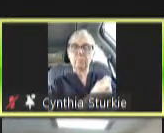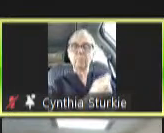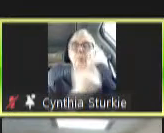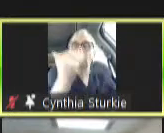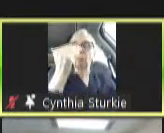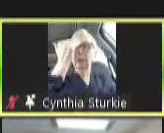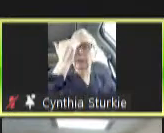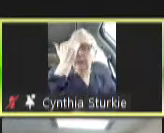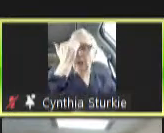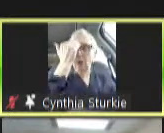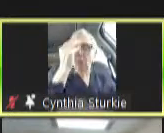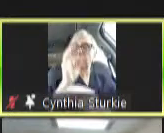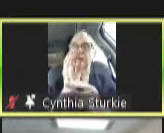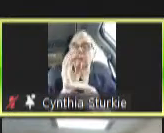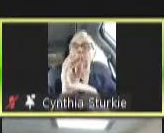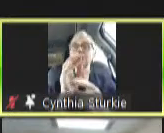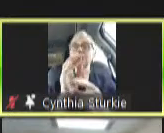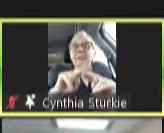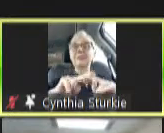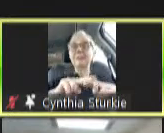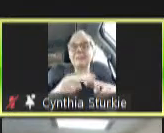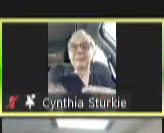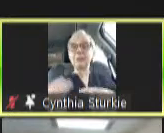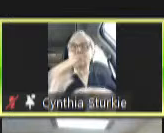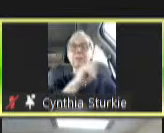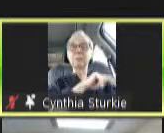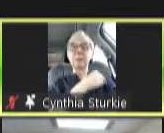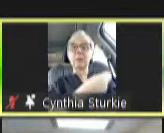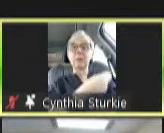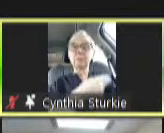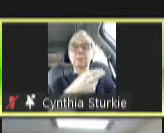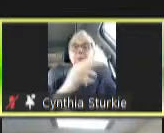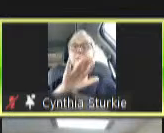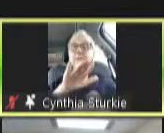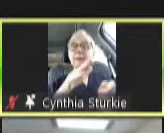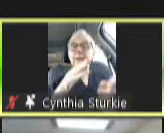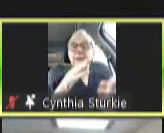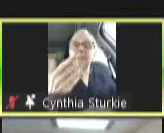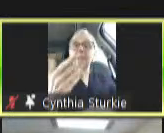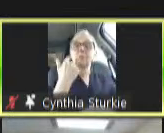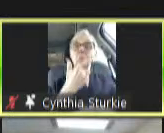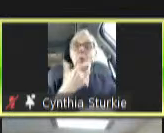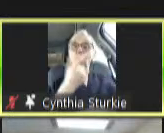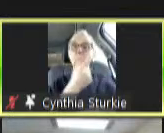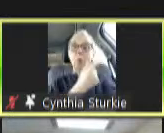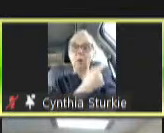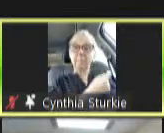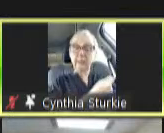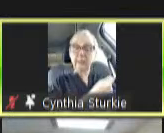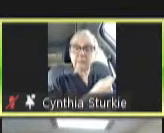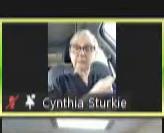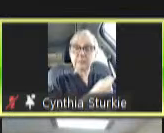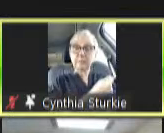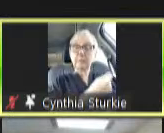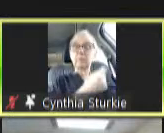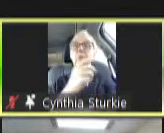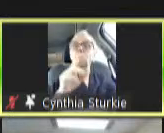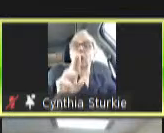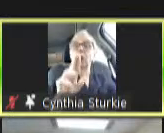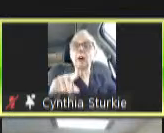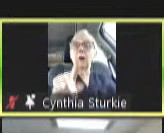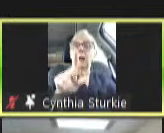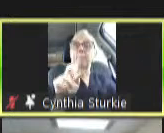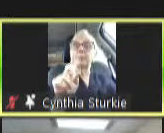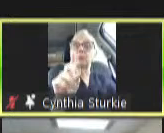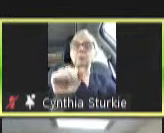a significant decrease in hospitalizations and deaths for those who are vaccinated. For those who are up to date on their